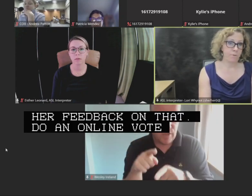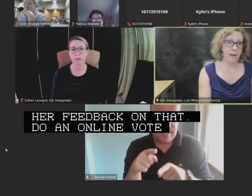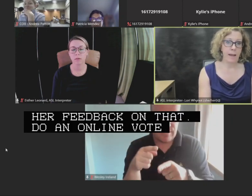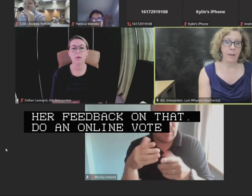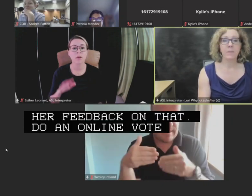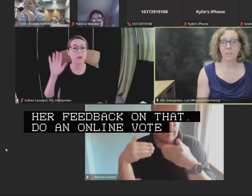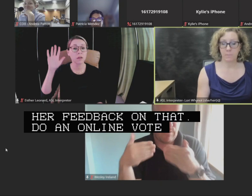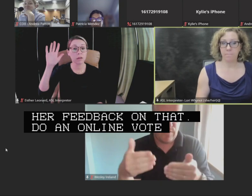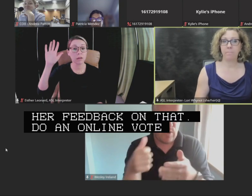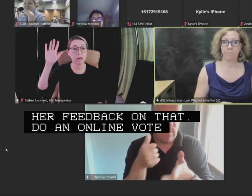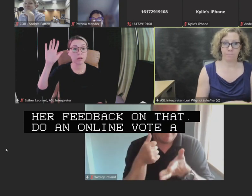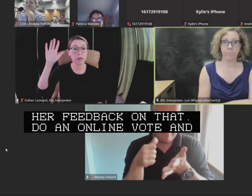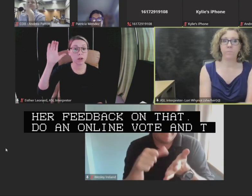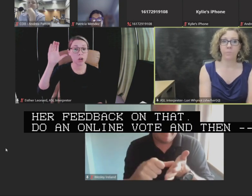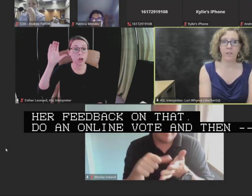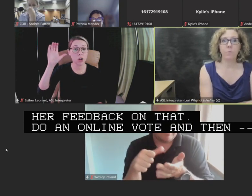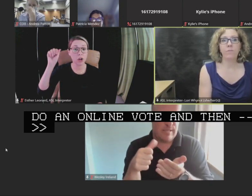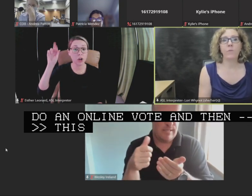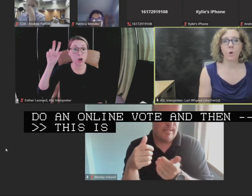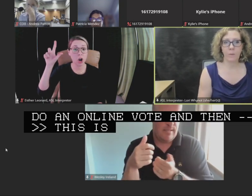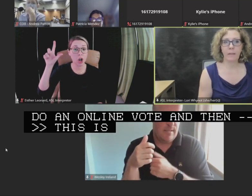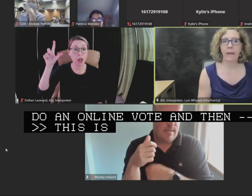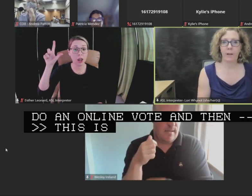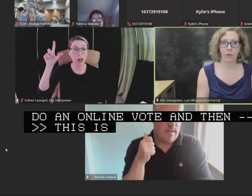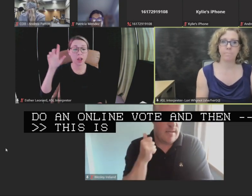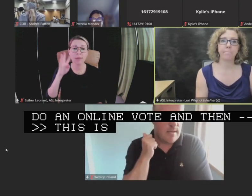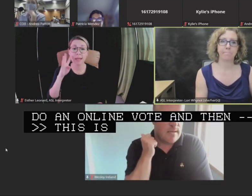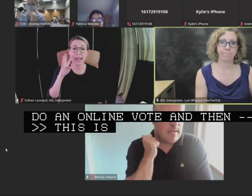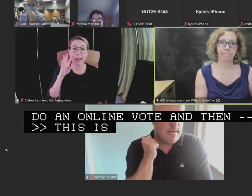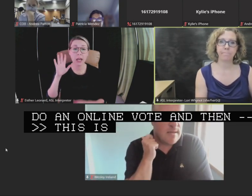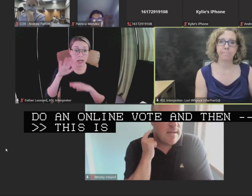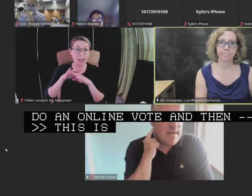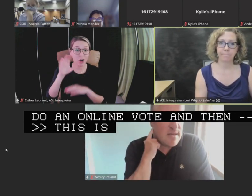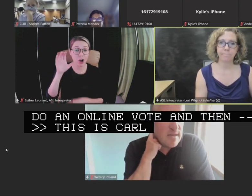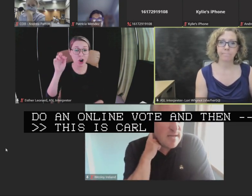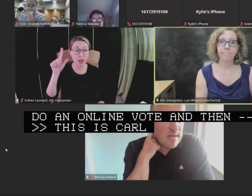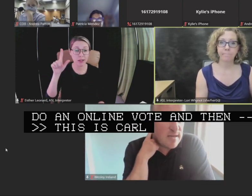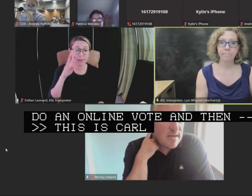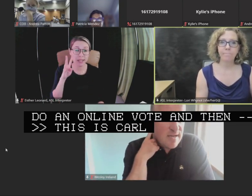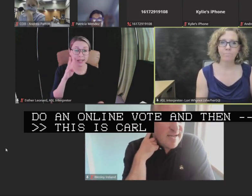This is Carl. We can move forward with the letter.